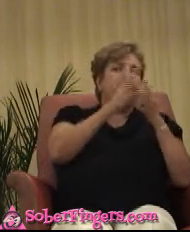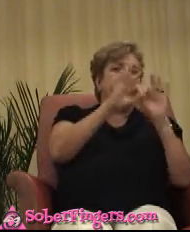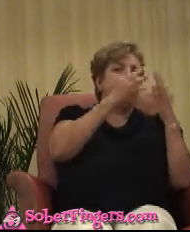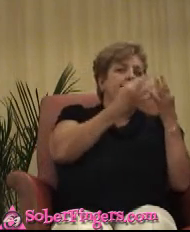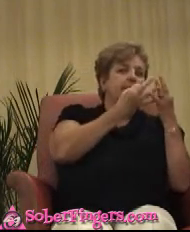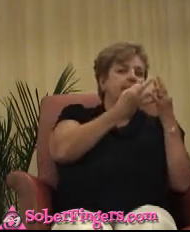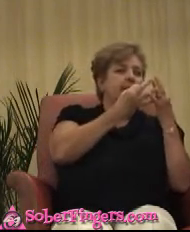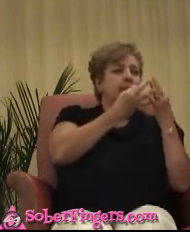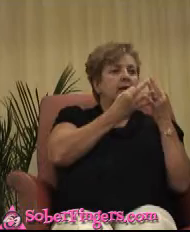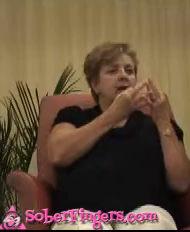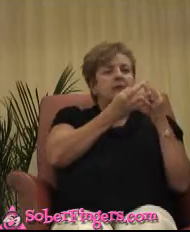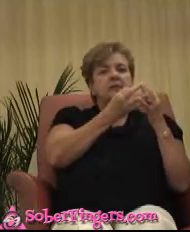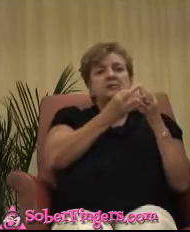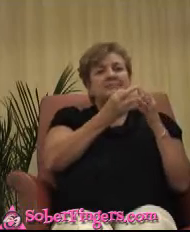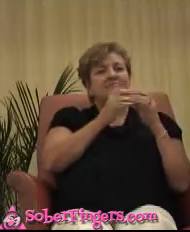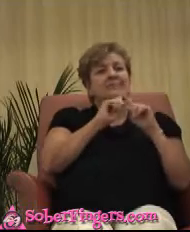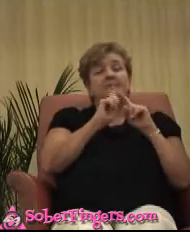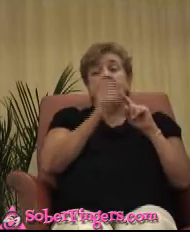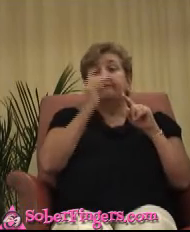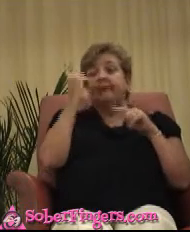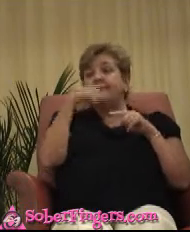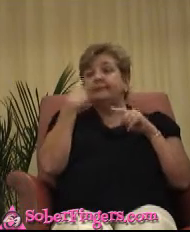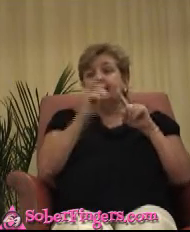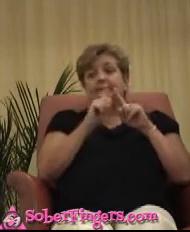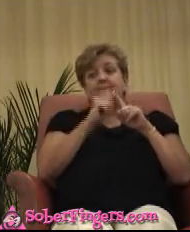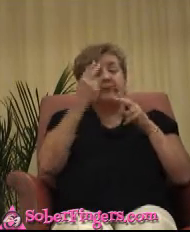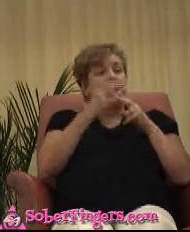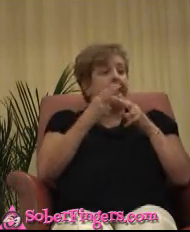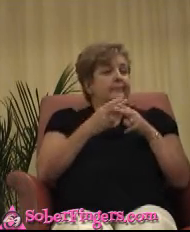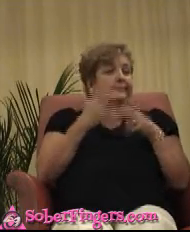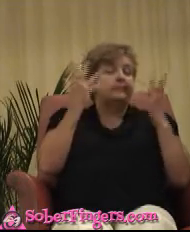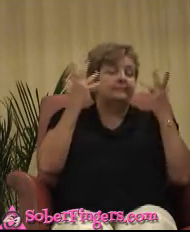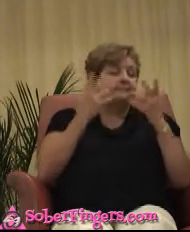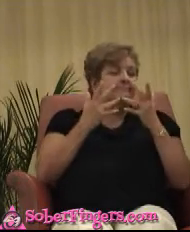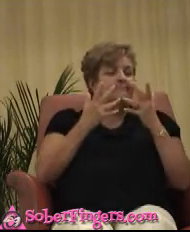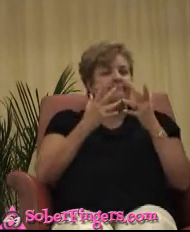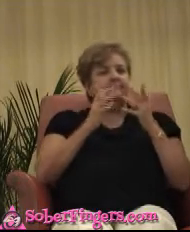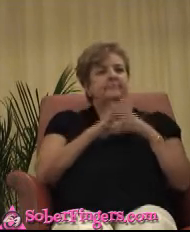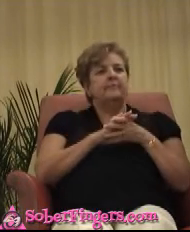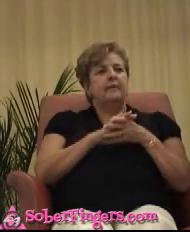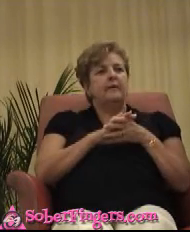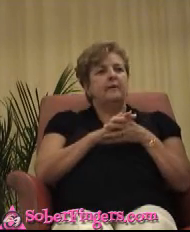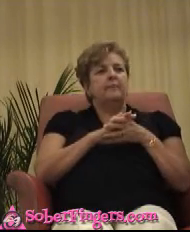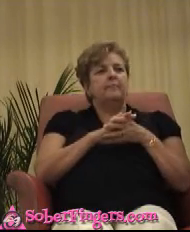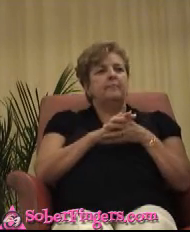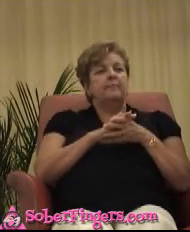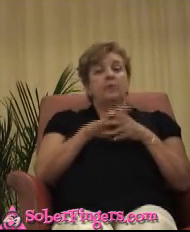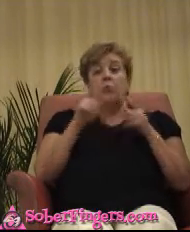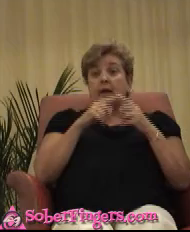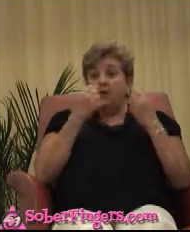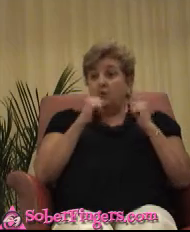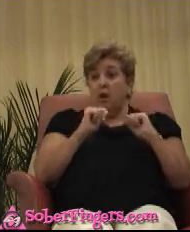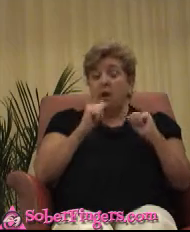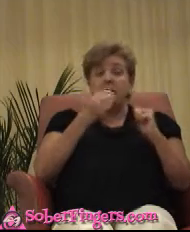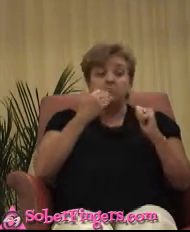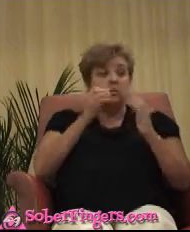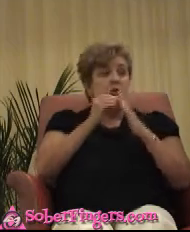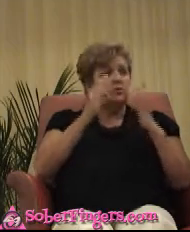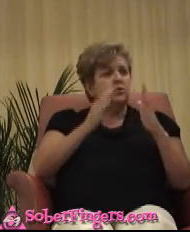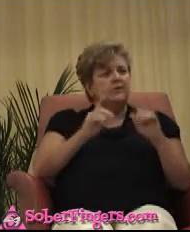and names had changed. And I was actually a pretty good student when I applied myself, but nobody was paying any attention, so I